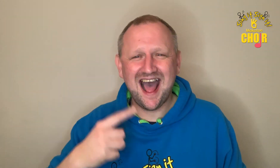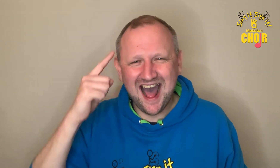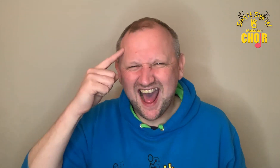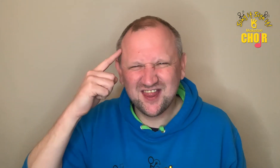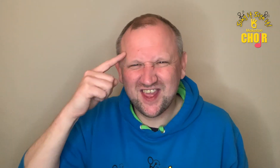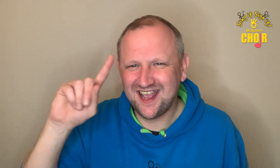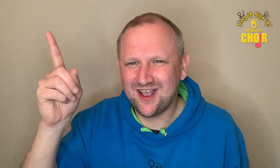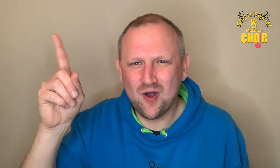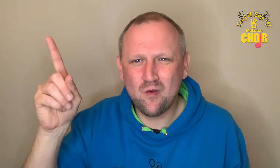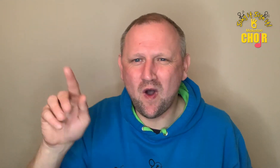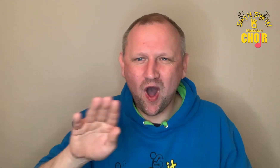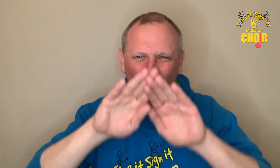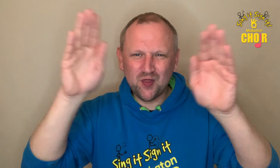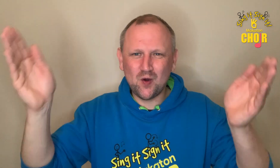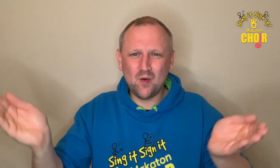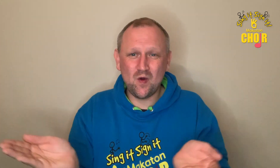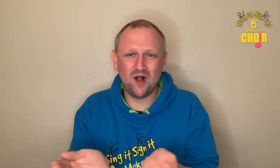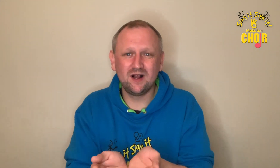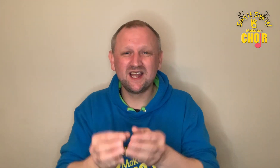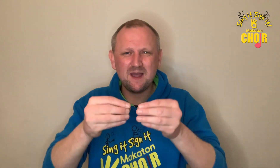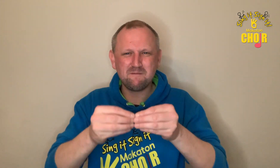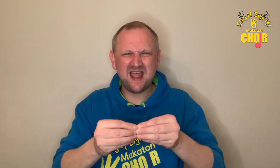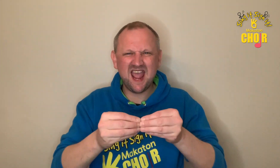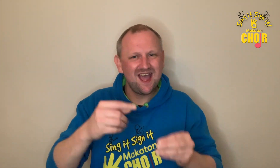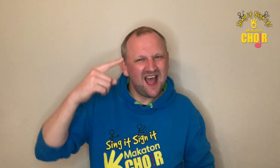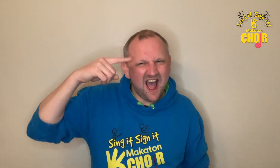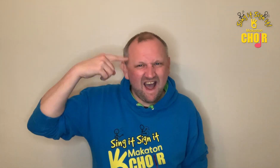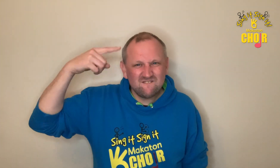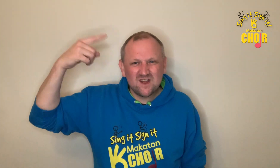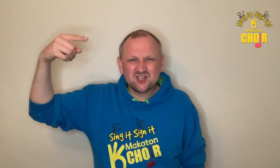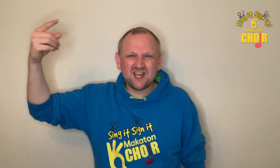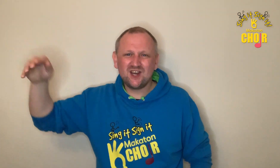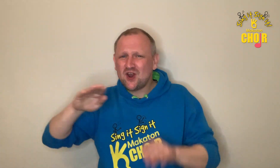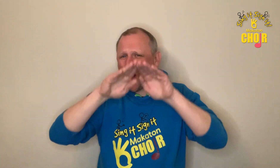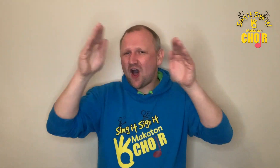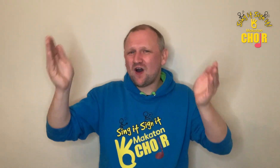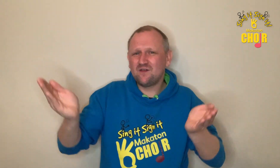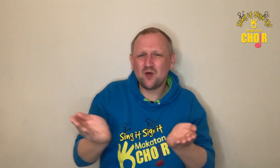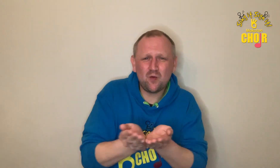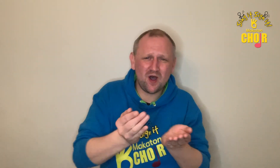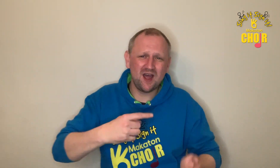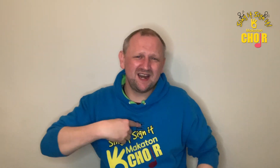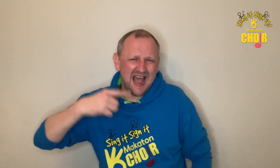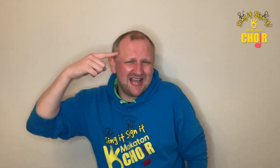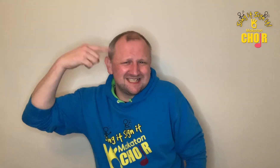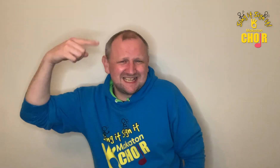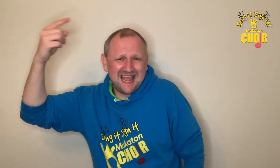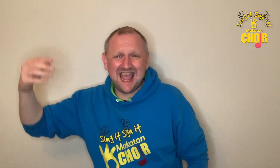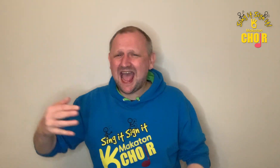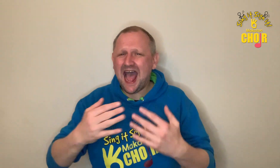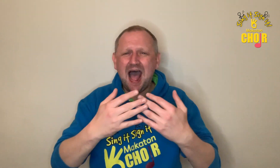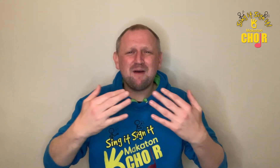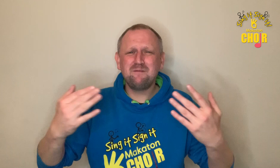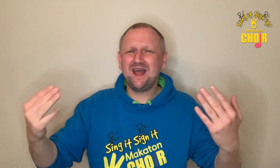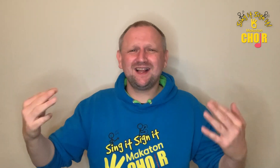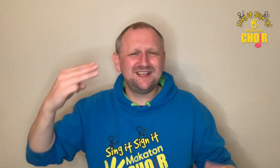I think of what the world could be A vision of the one I see A million